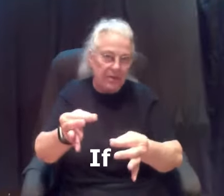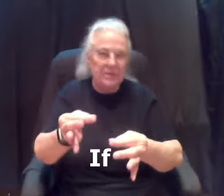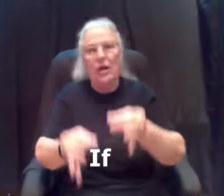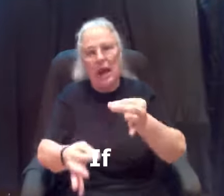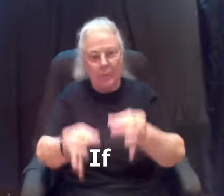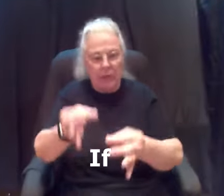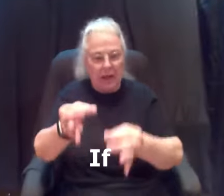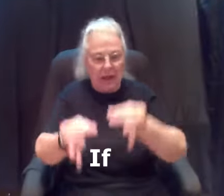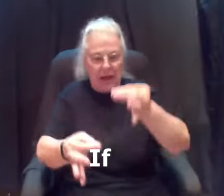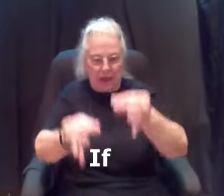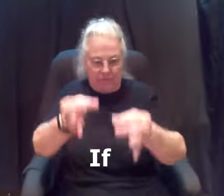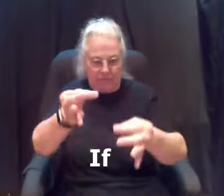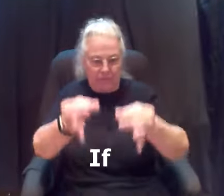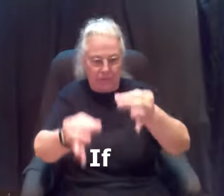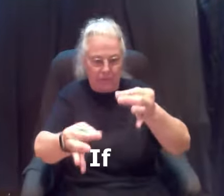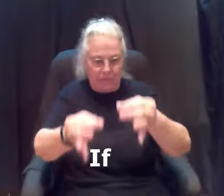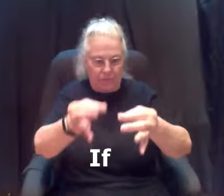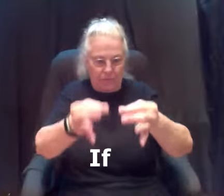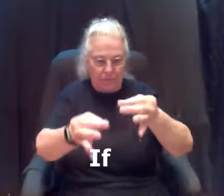will happen. If.